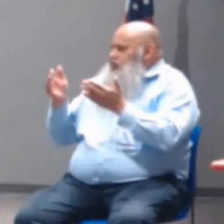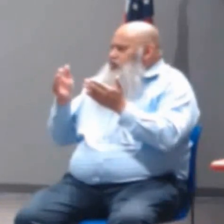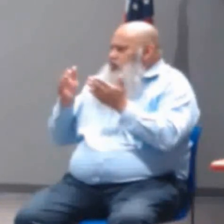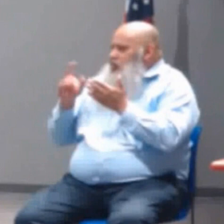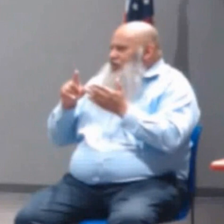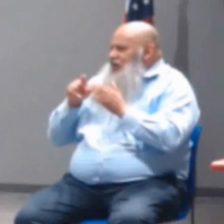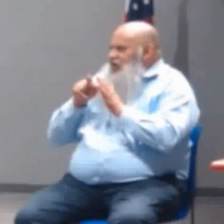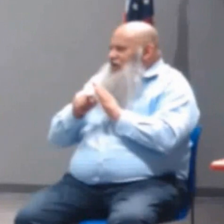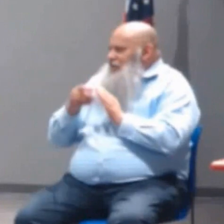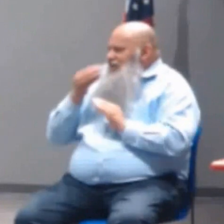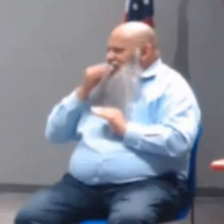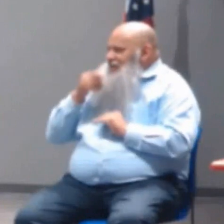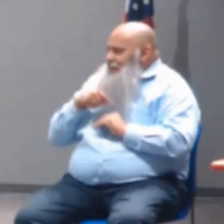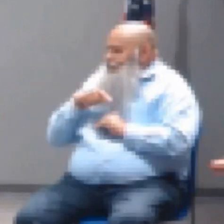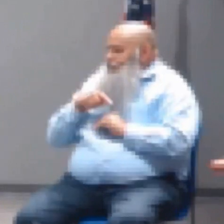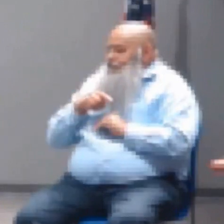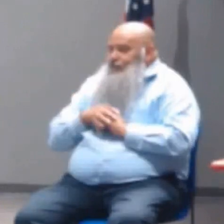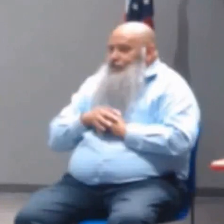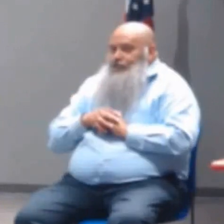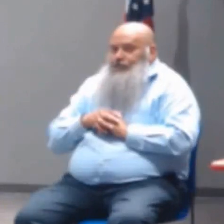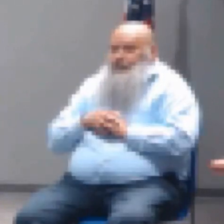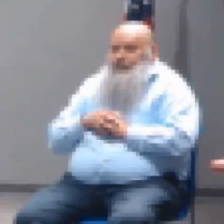him and eat him.